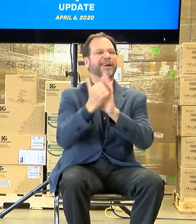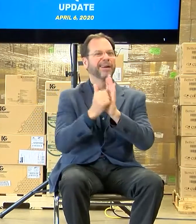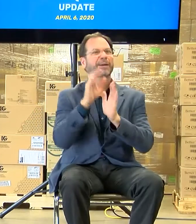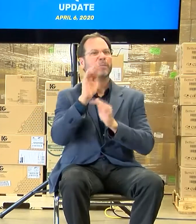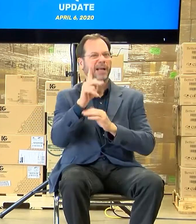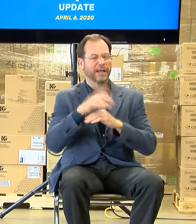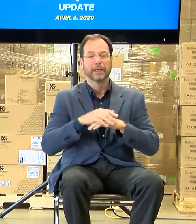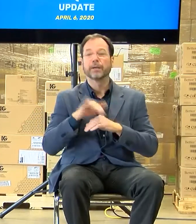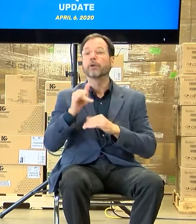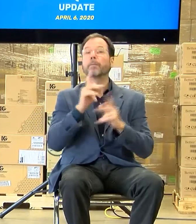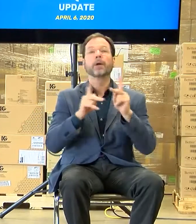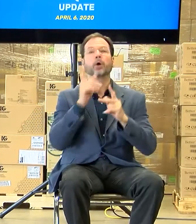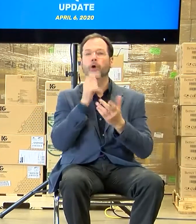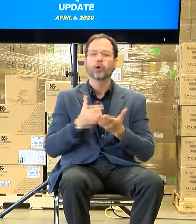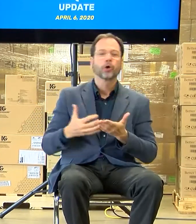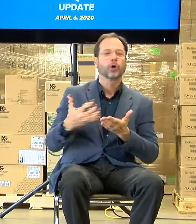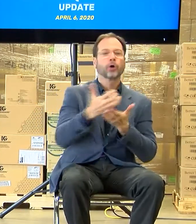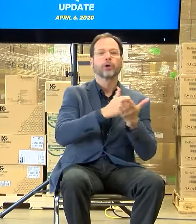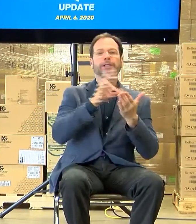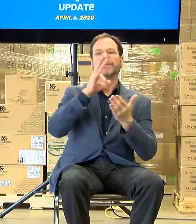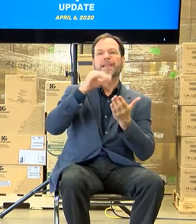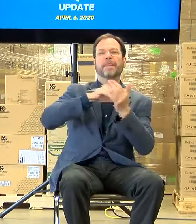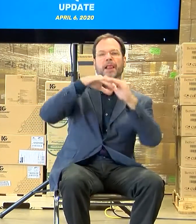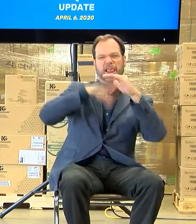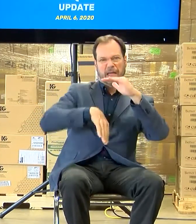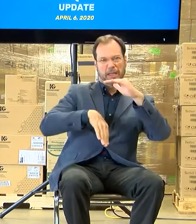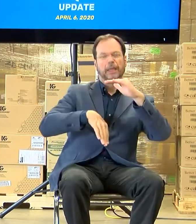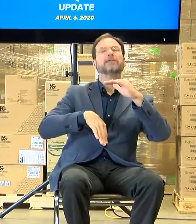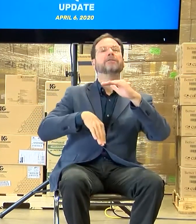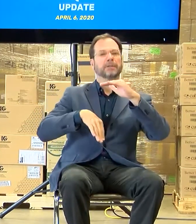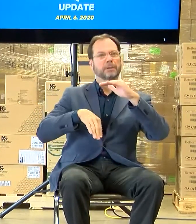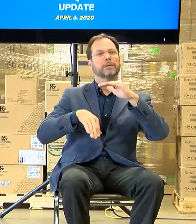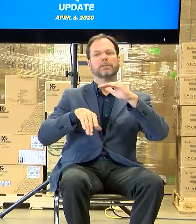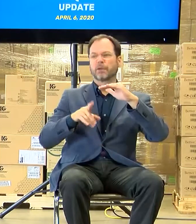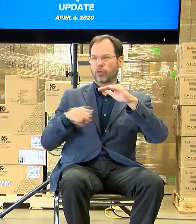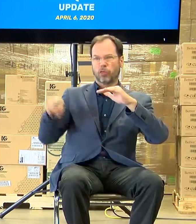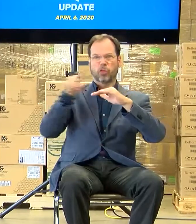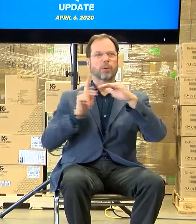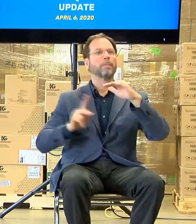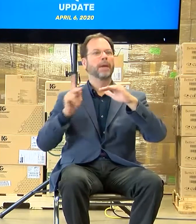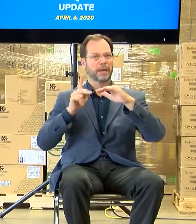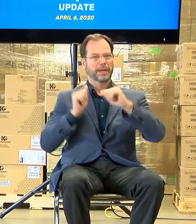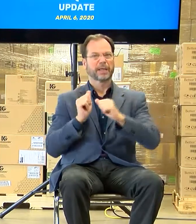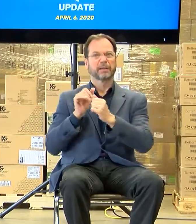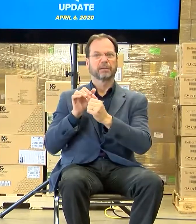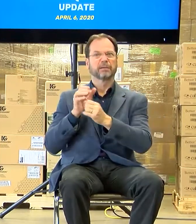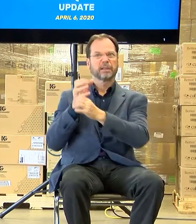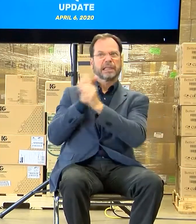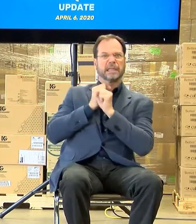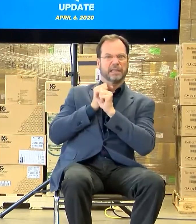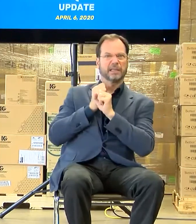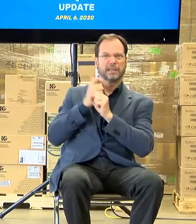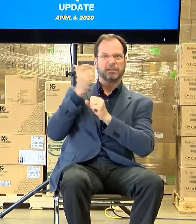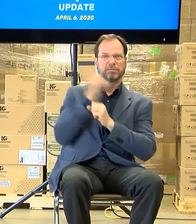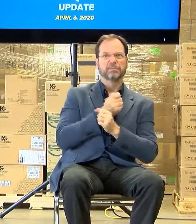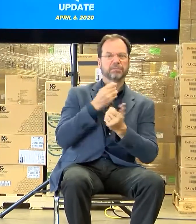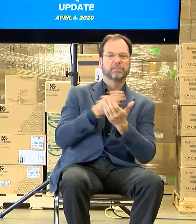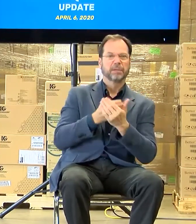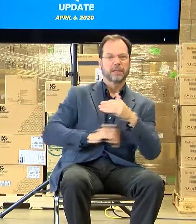earn $75,000 or less per year, who would be available to receive up